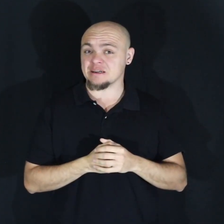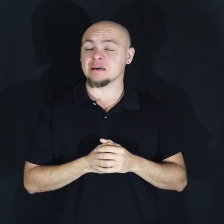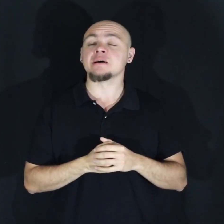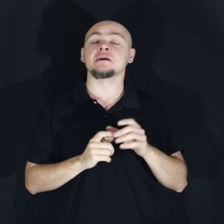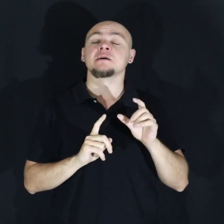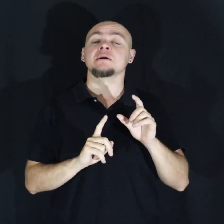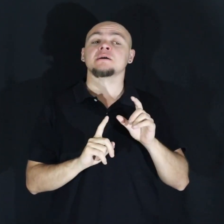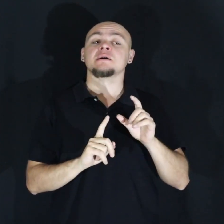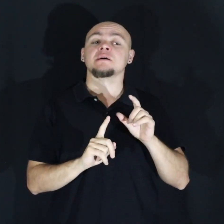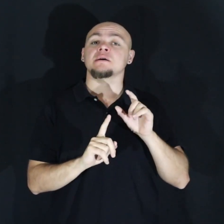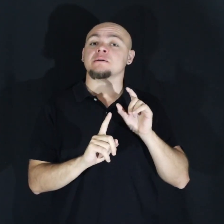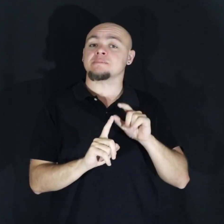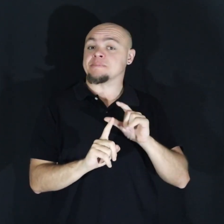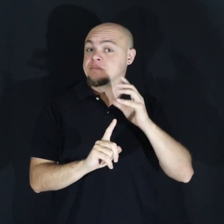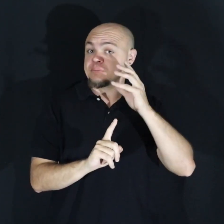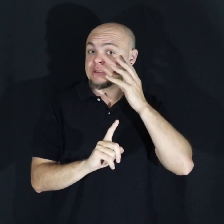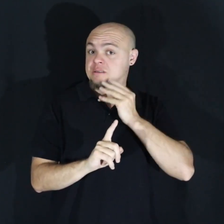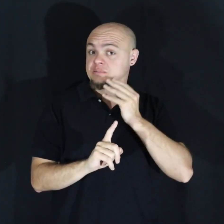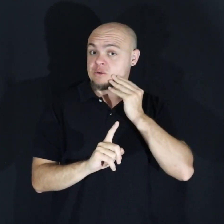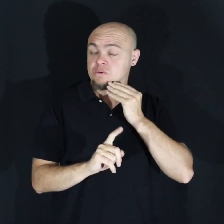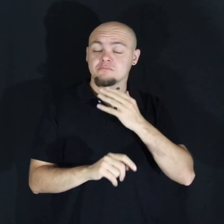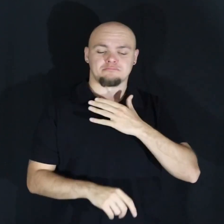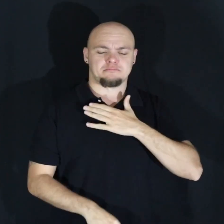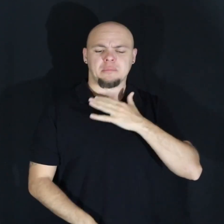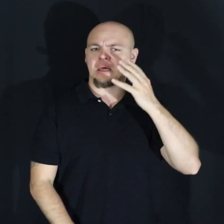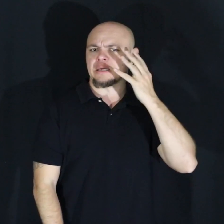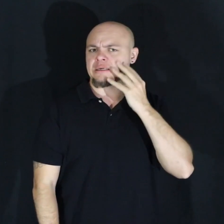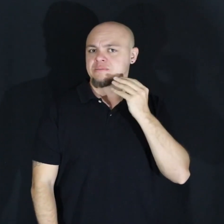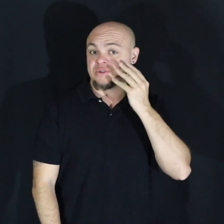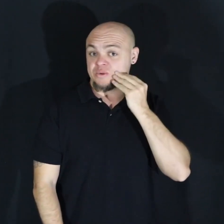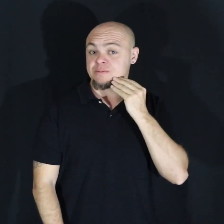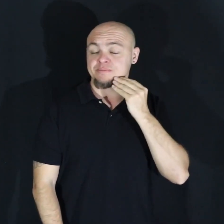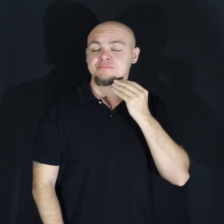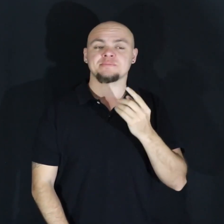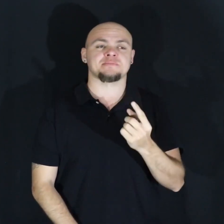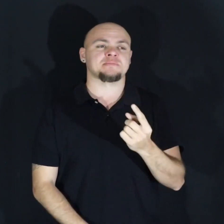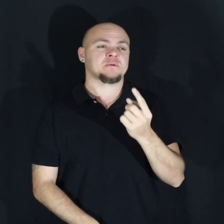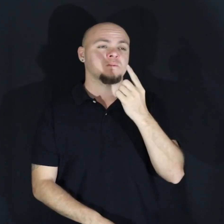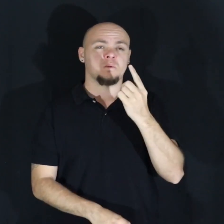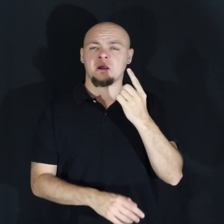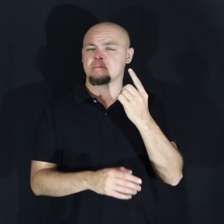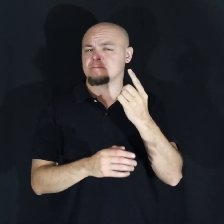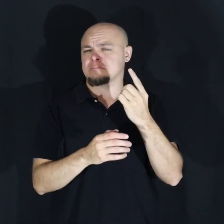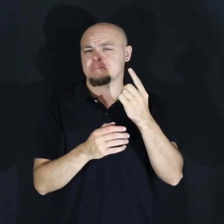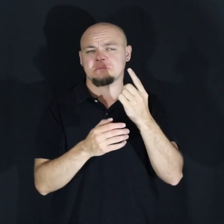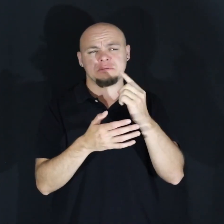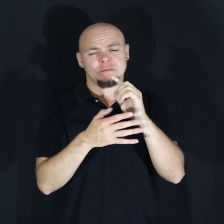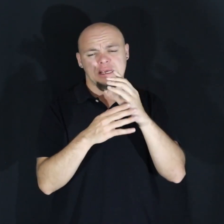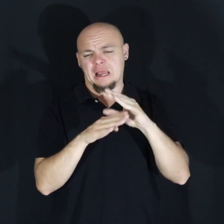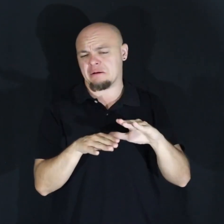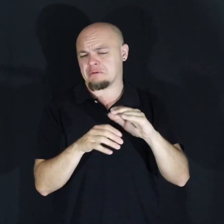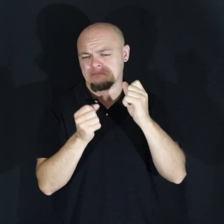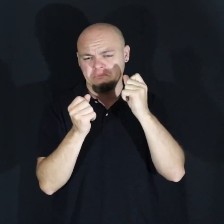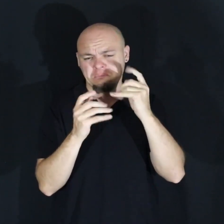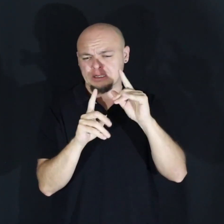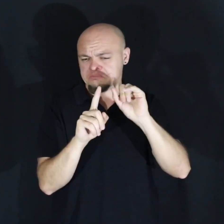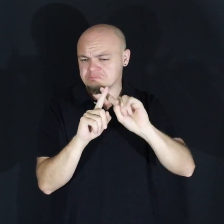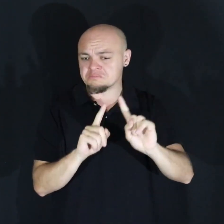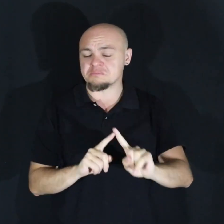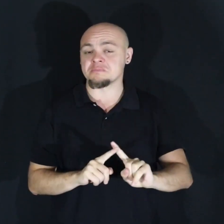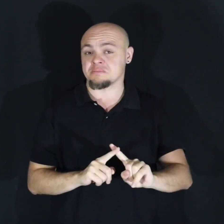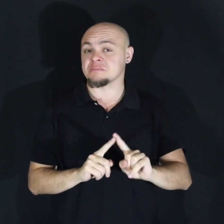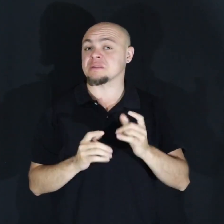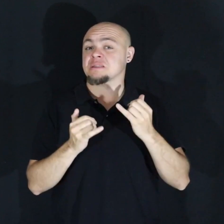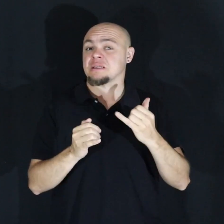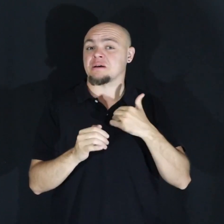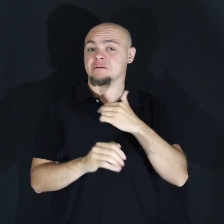This experience, my experience, is one of many others that I've had the privilege of getting to see, especially now that I am